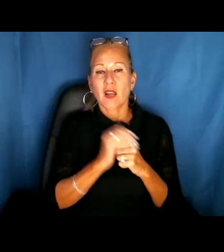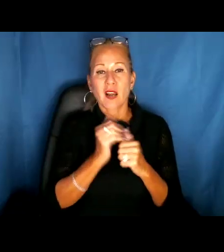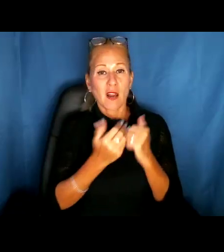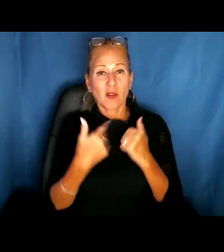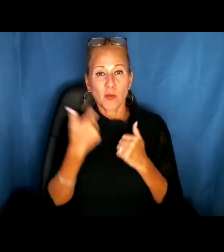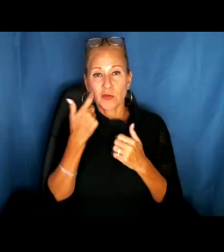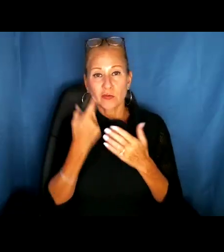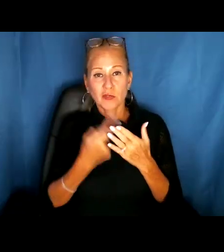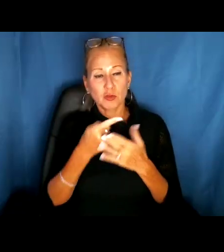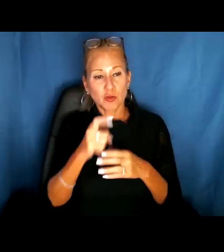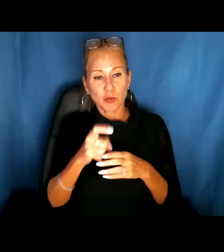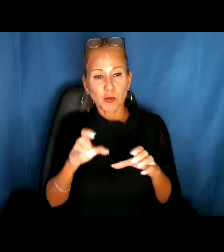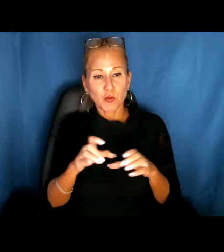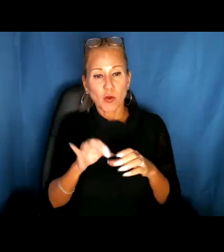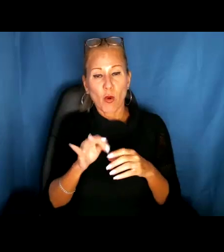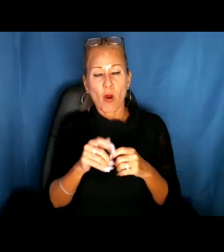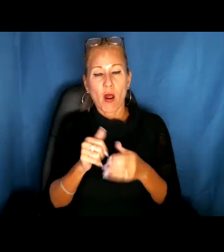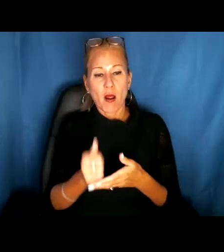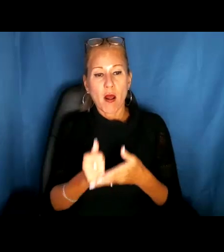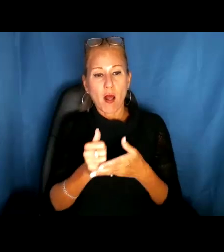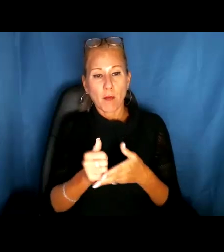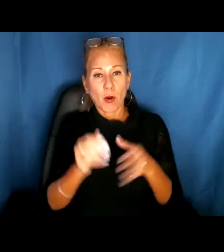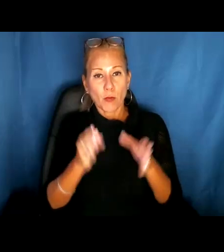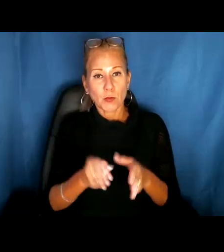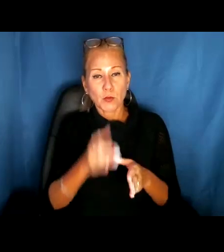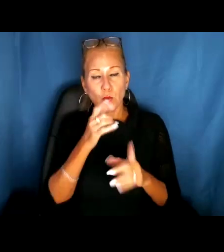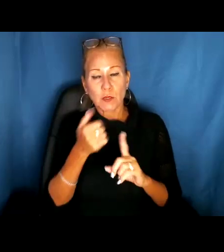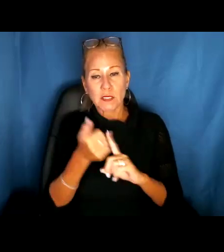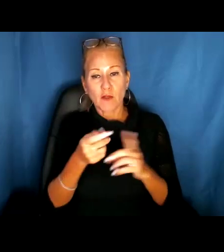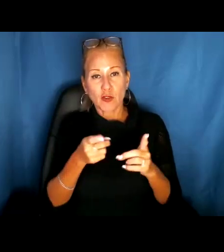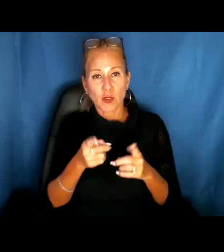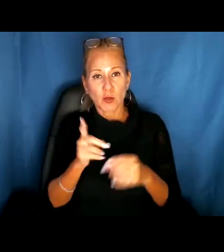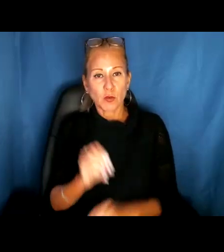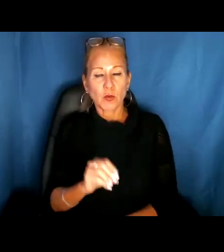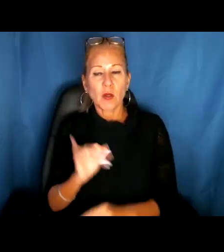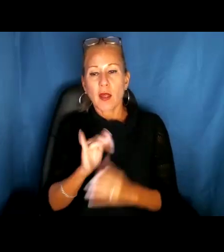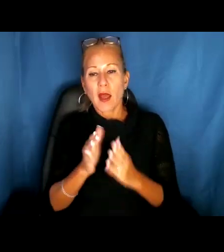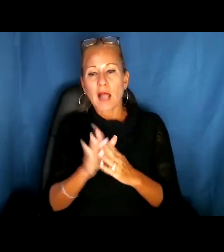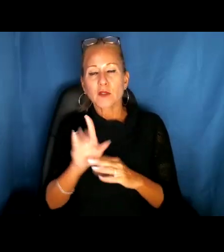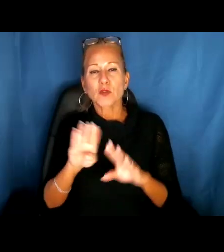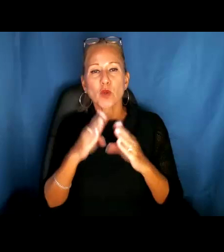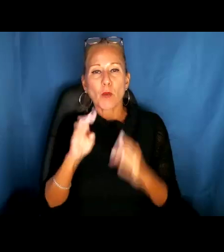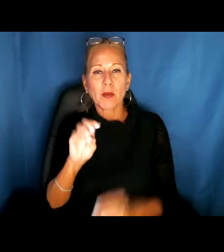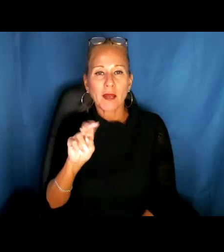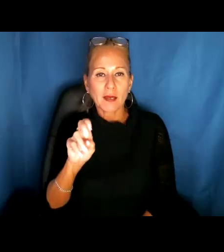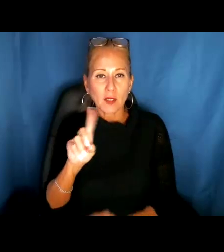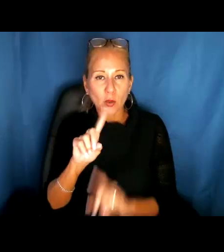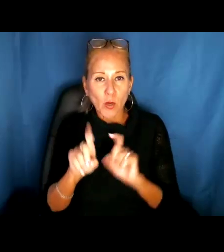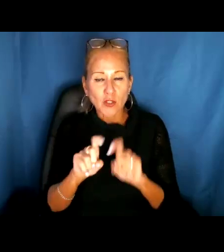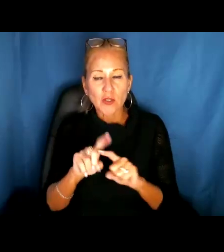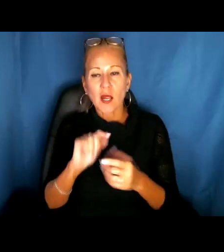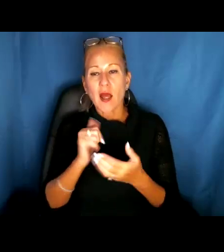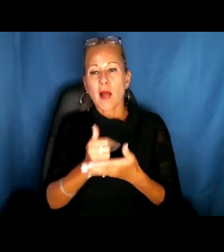talked about that you should be doing or helping a person who is self-directing do. Asking those open-ended questions, helping them set